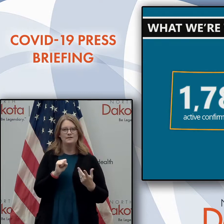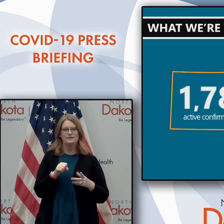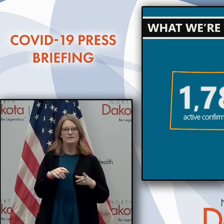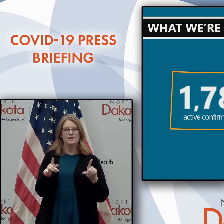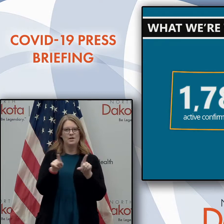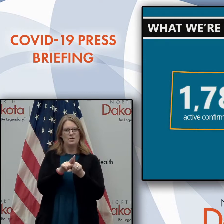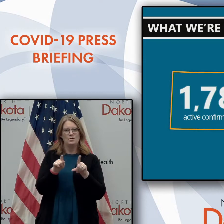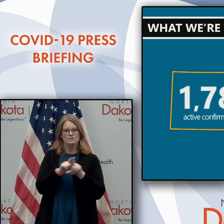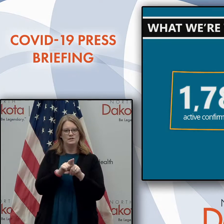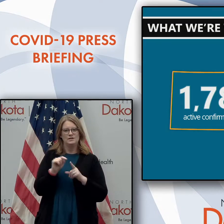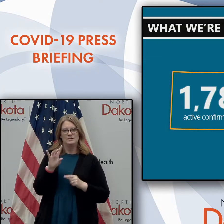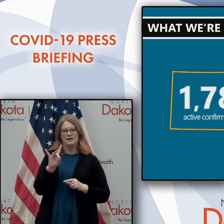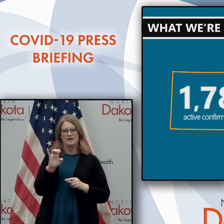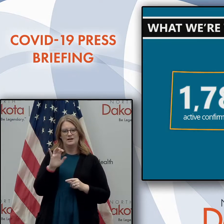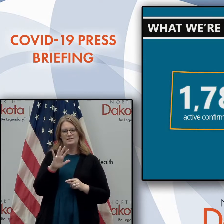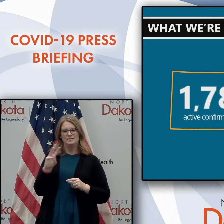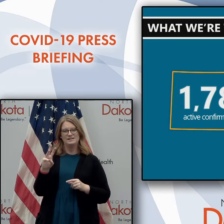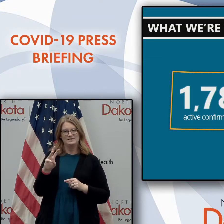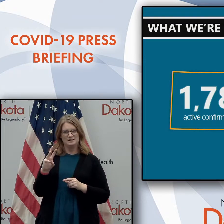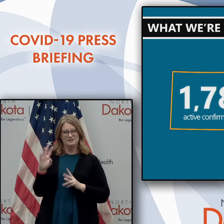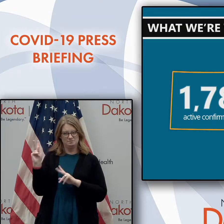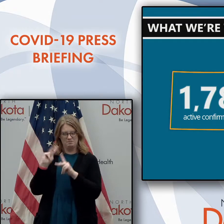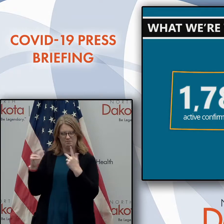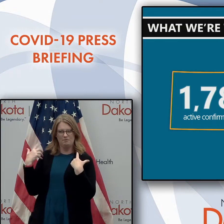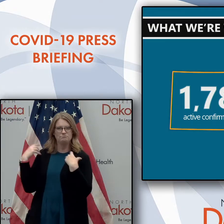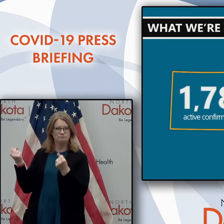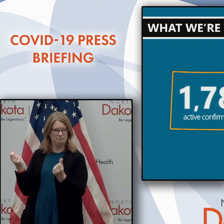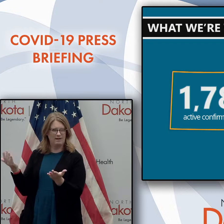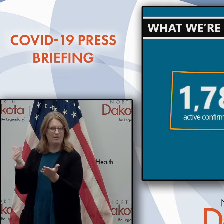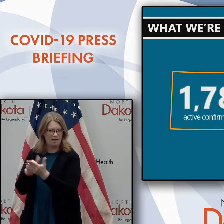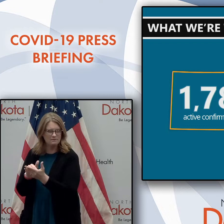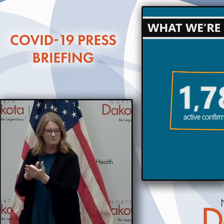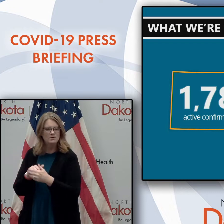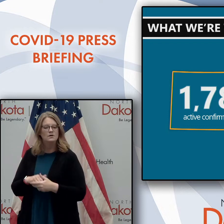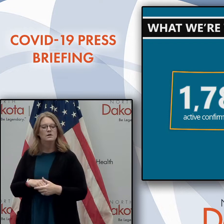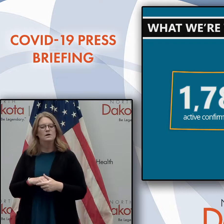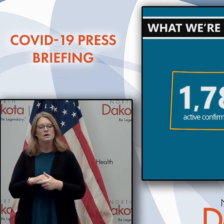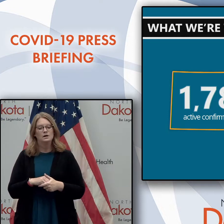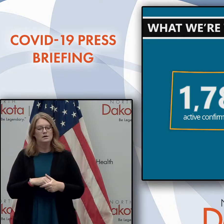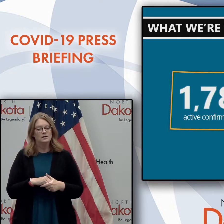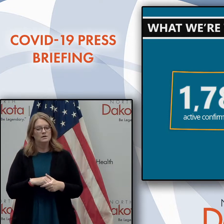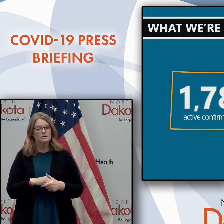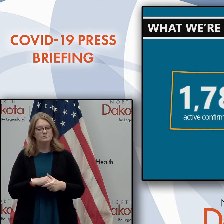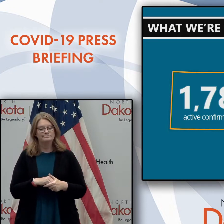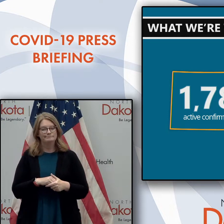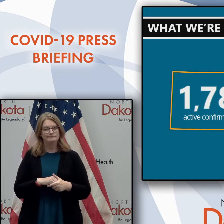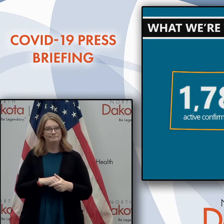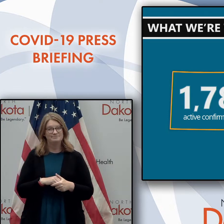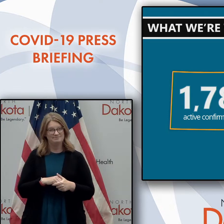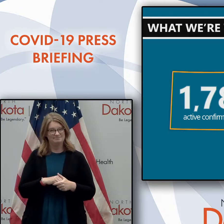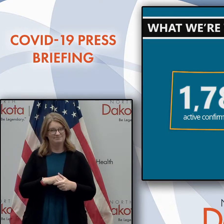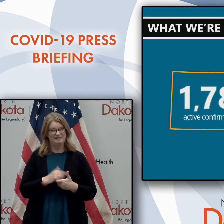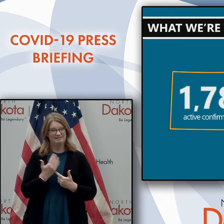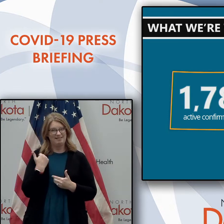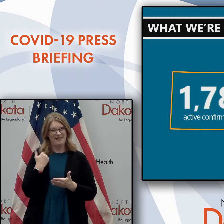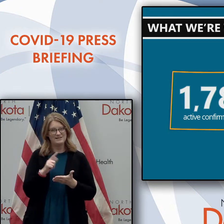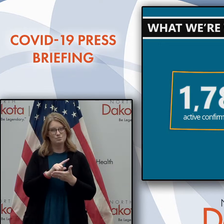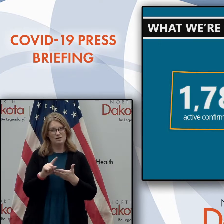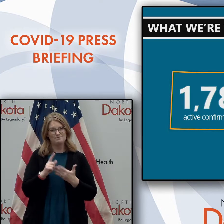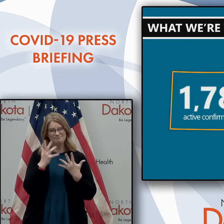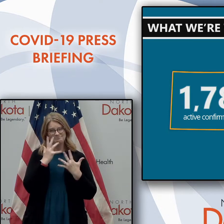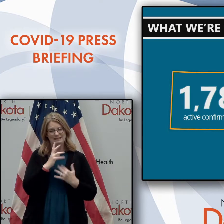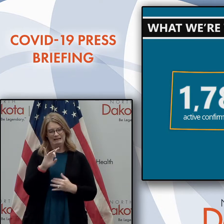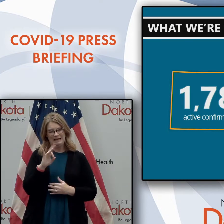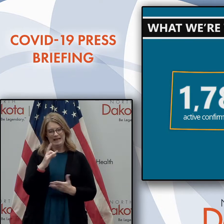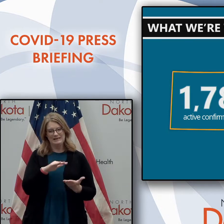also had 856 recoveries in the last week. We've also, again, sadly had 8 deaths in the last week. That puts us